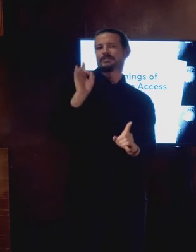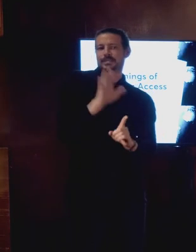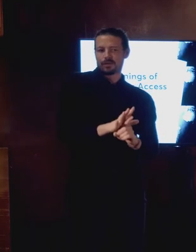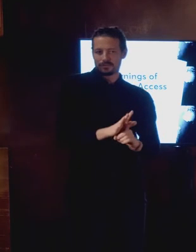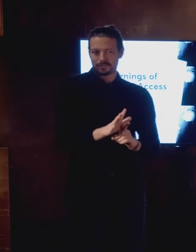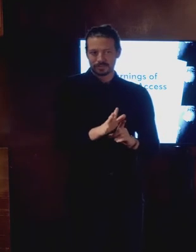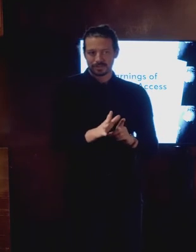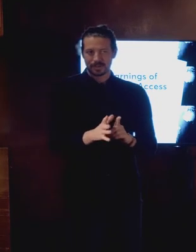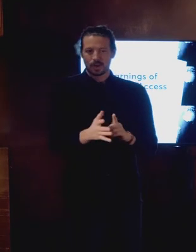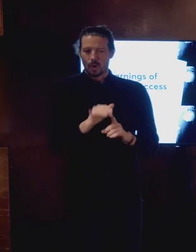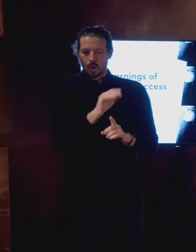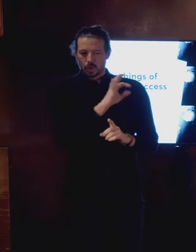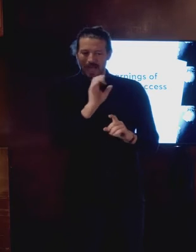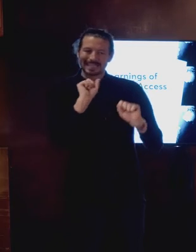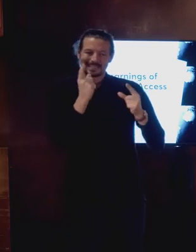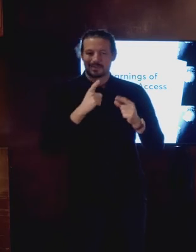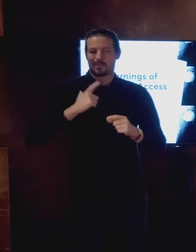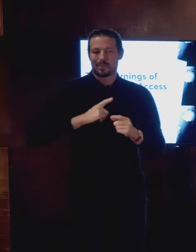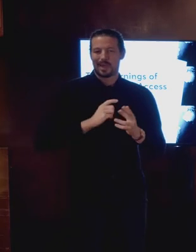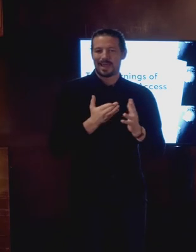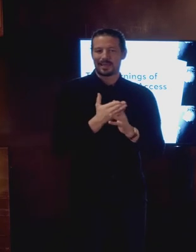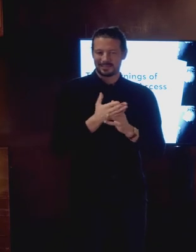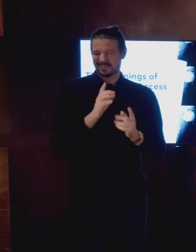clued in to the purpose or the benefit of access.